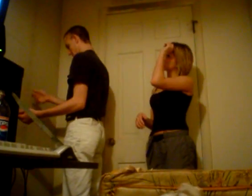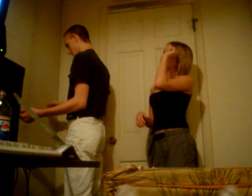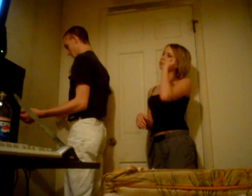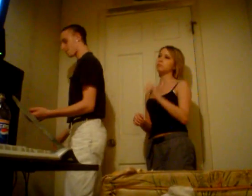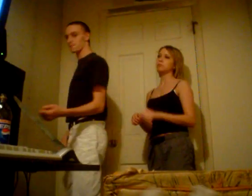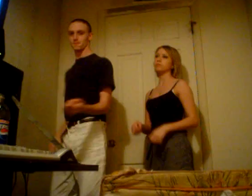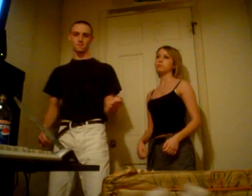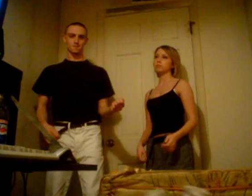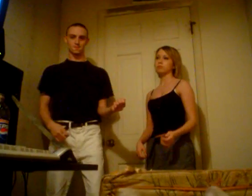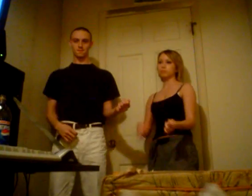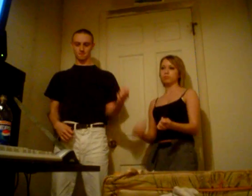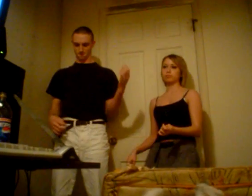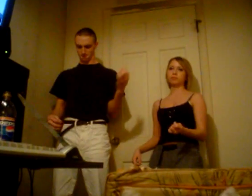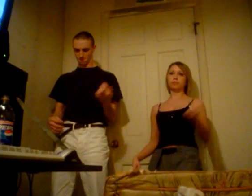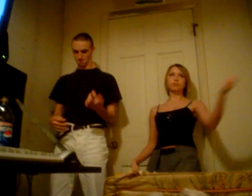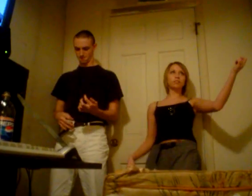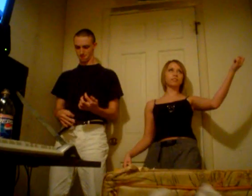Torn Torn Torn We